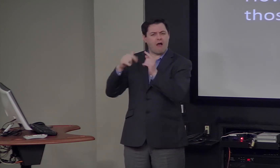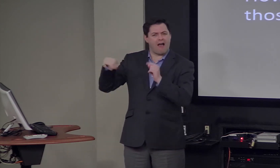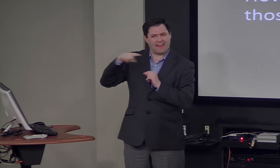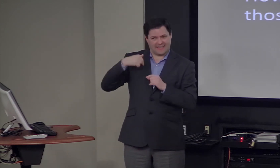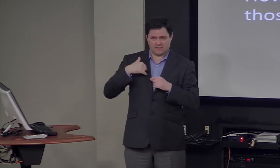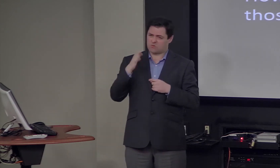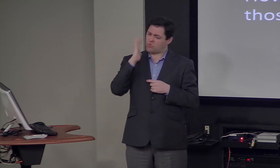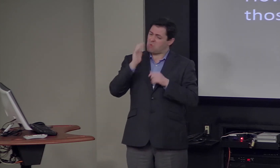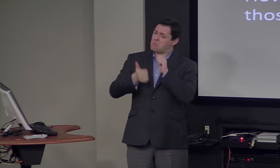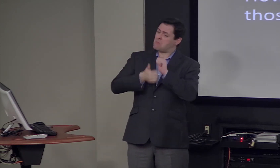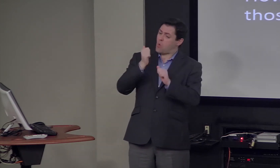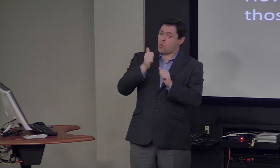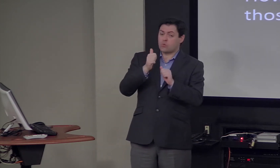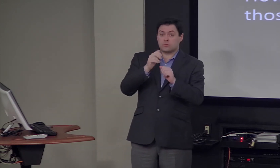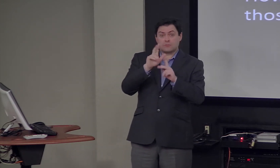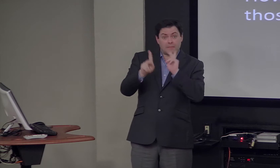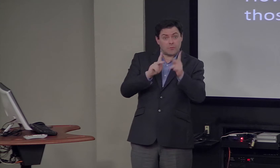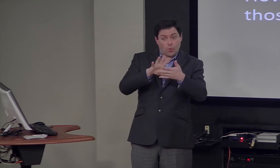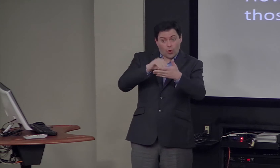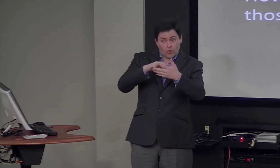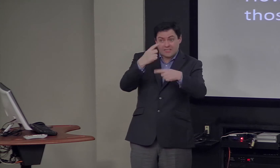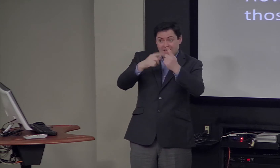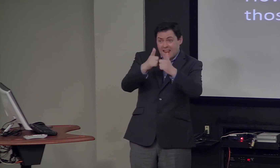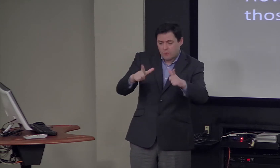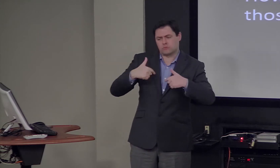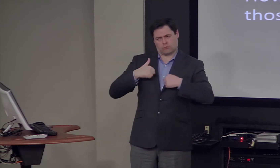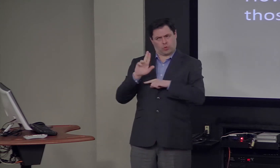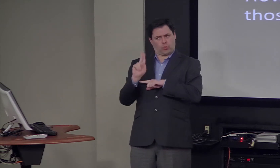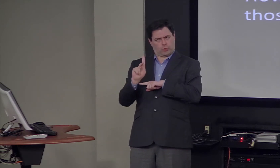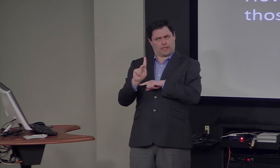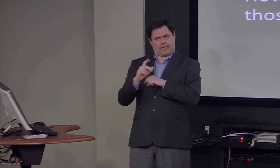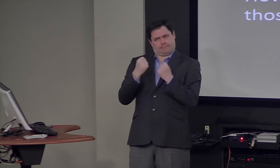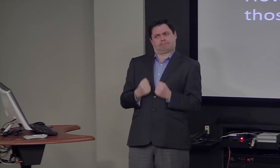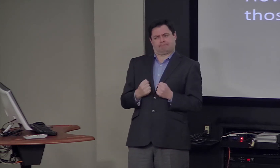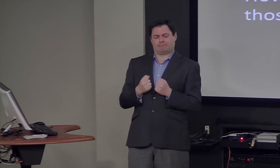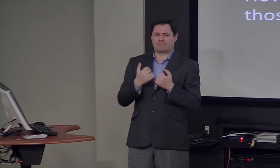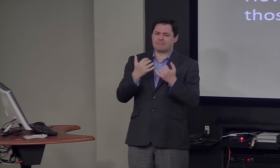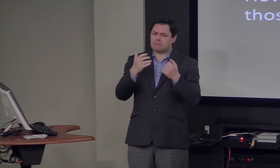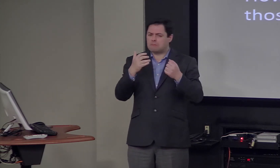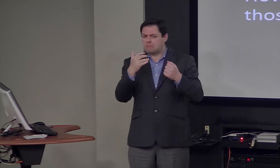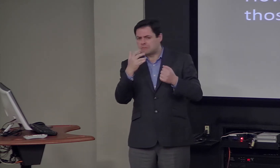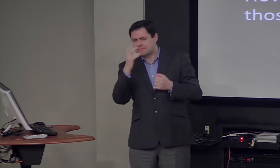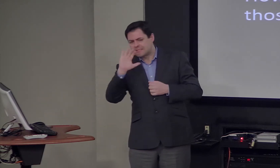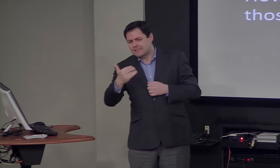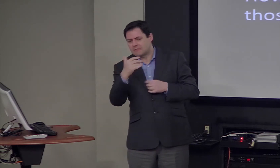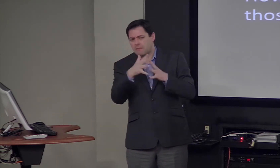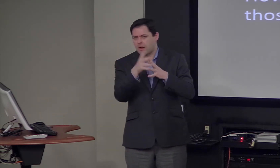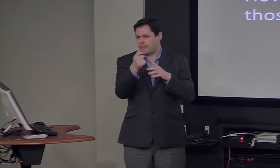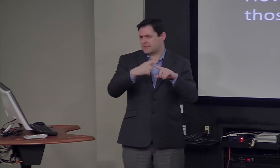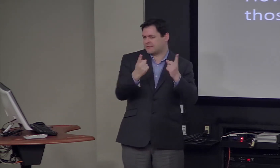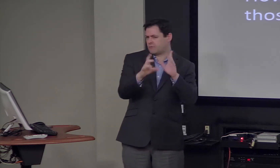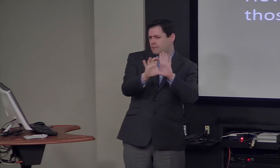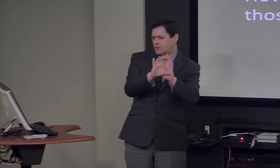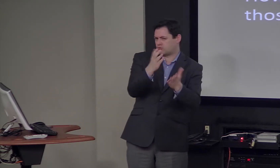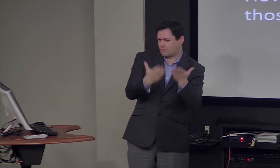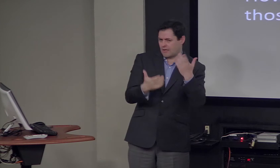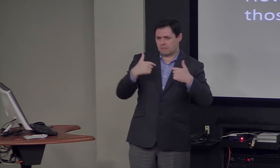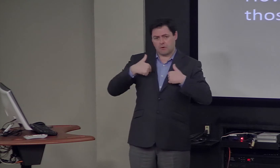also perhaps are learning a language that is a different modality are doing so later in life. I know that's very true of the UK, and it seems as if America might be